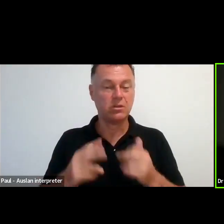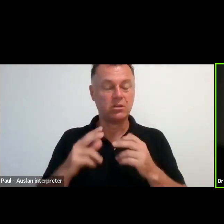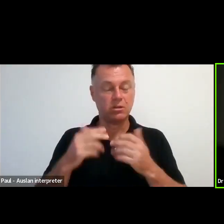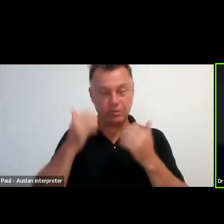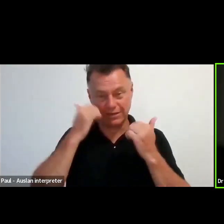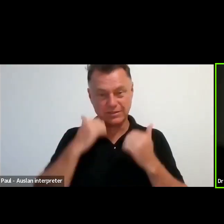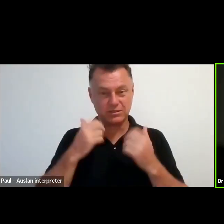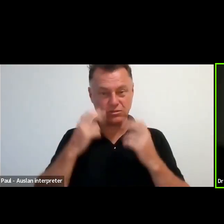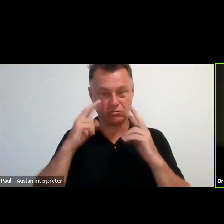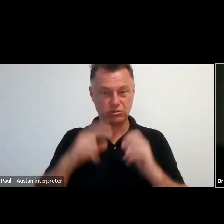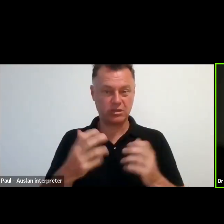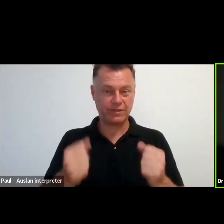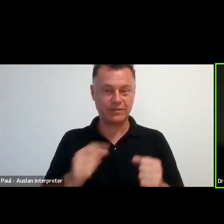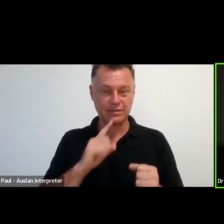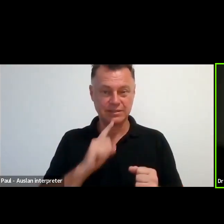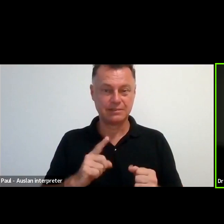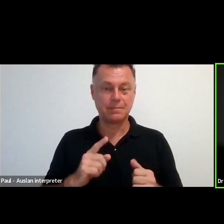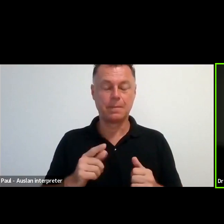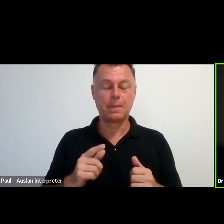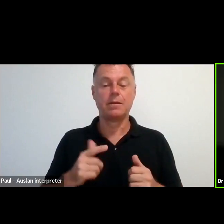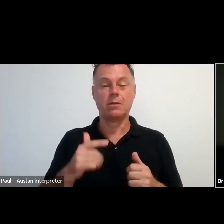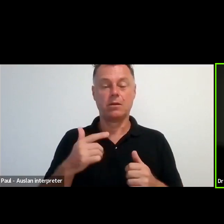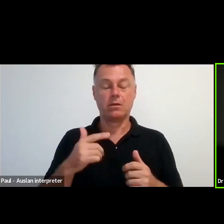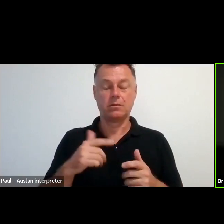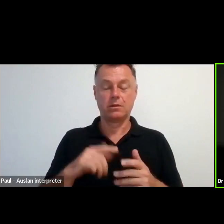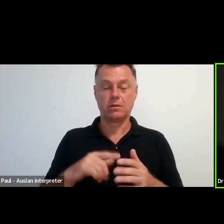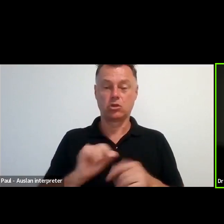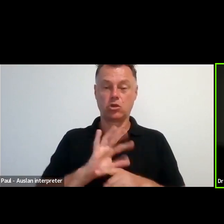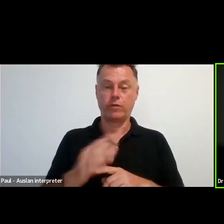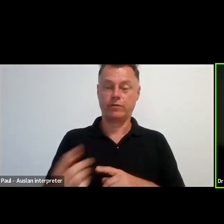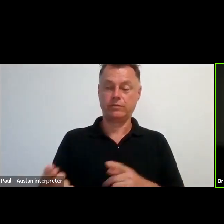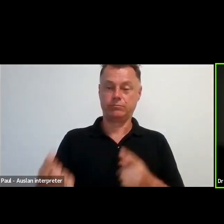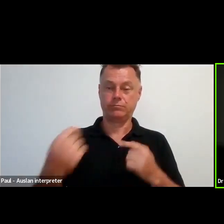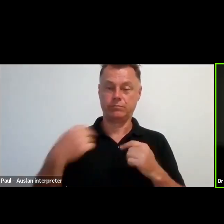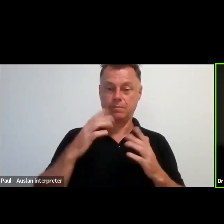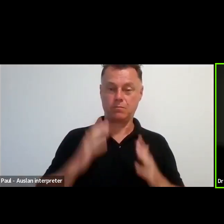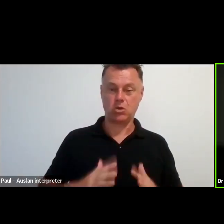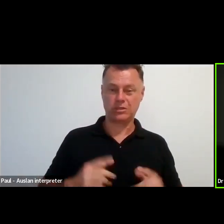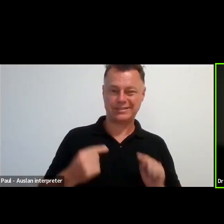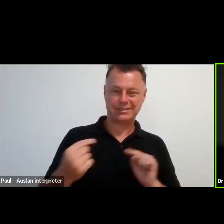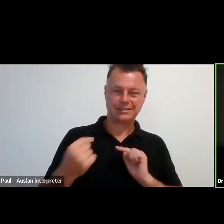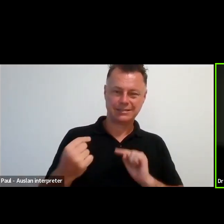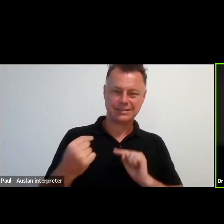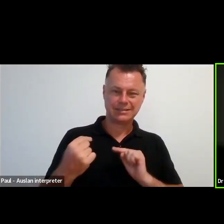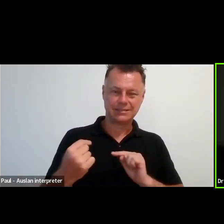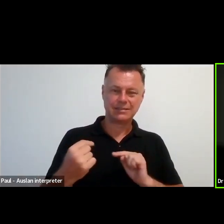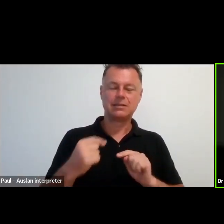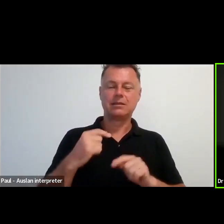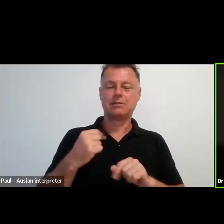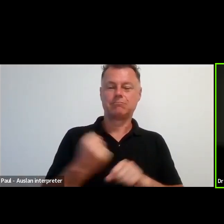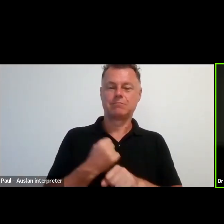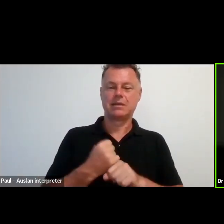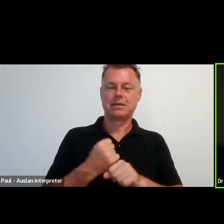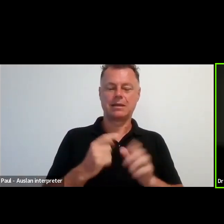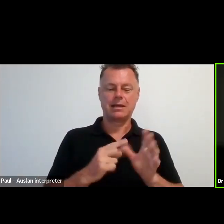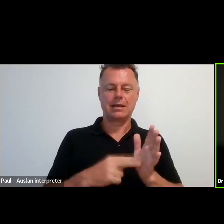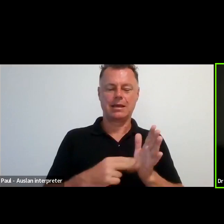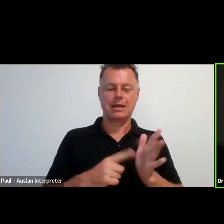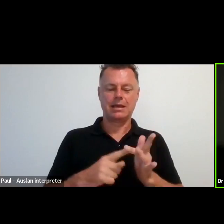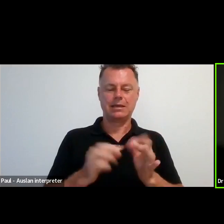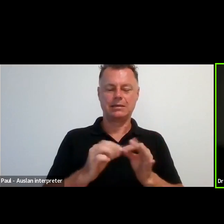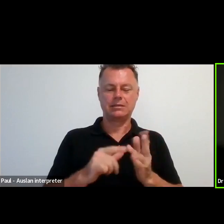the antibodies, so the protective factors that are generated after your vaccine, can pass into the breast milk and